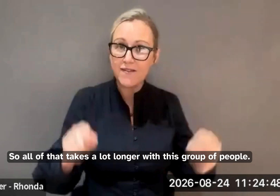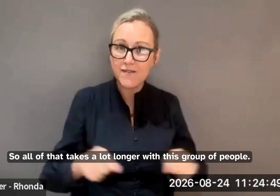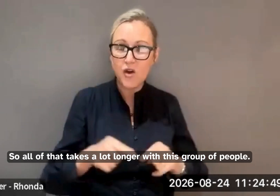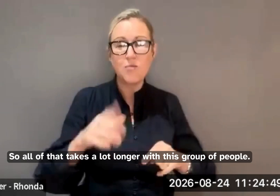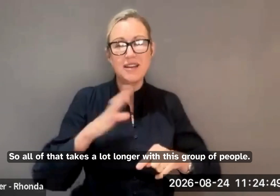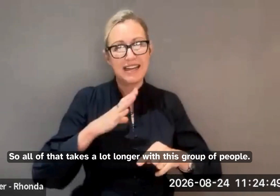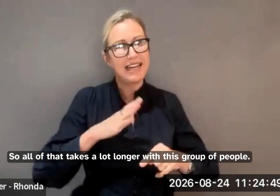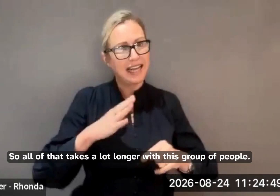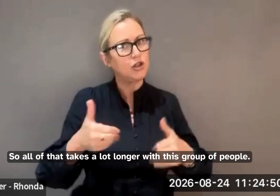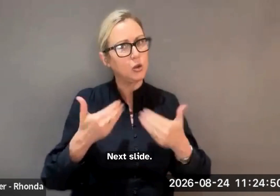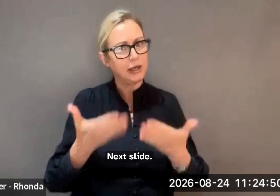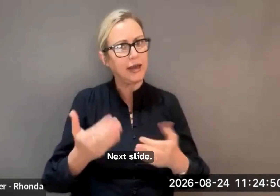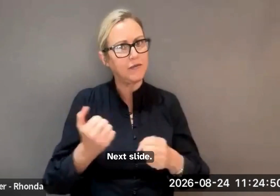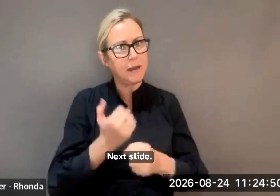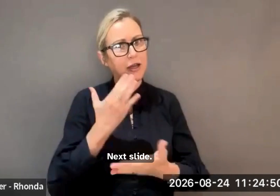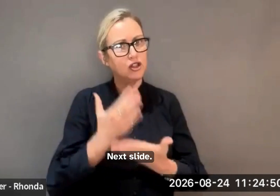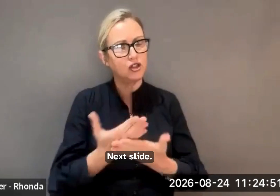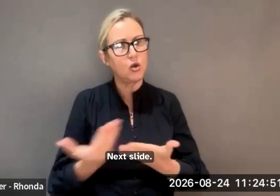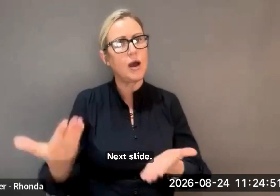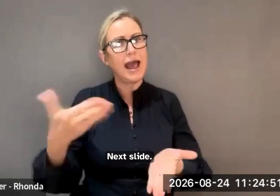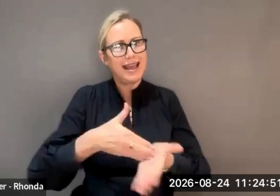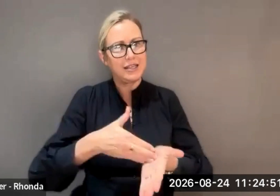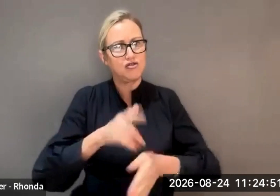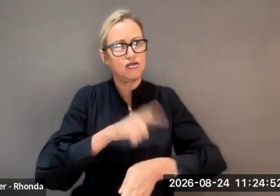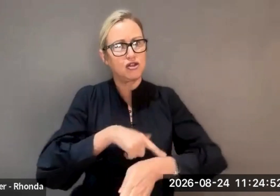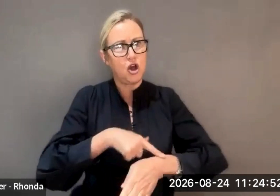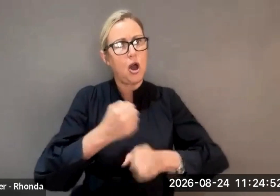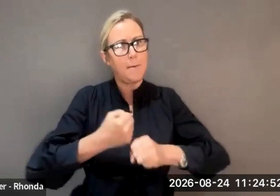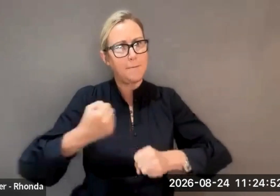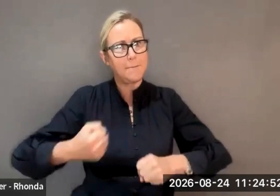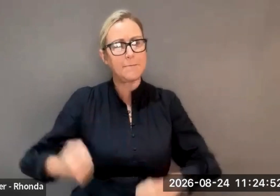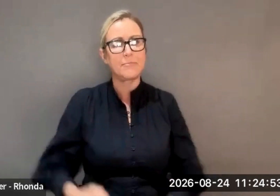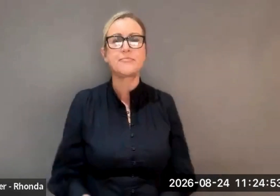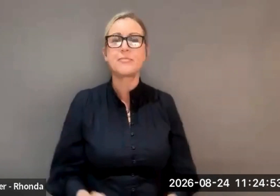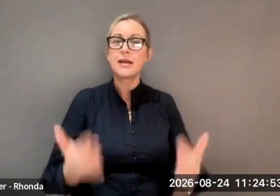this group of people. Next slide.